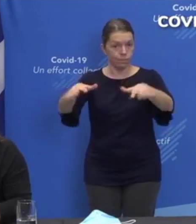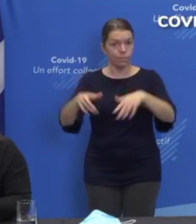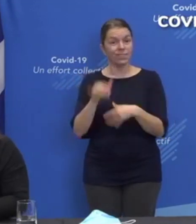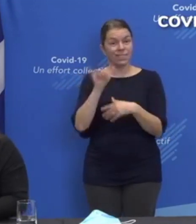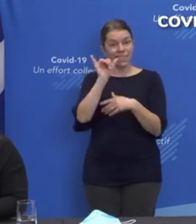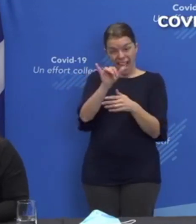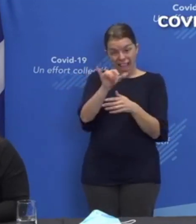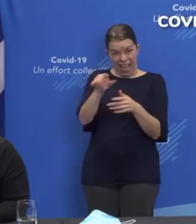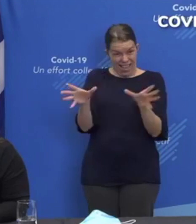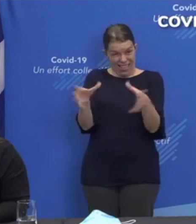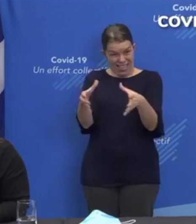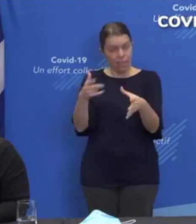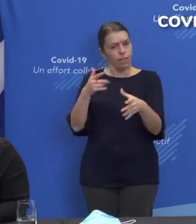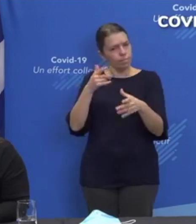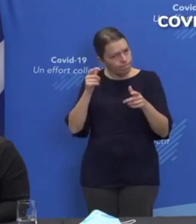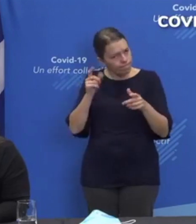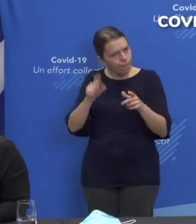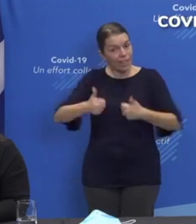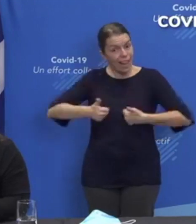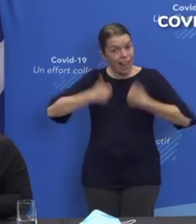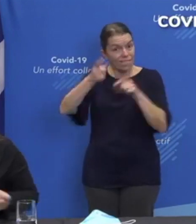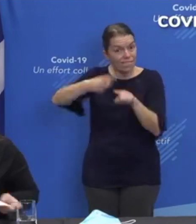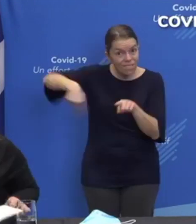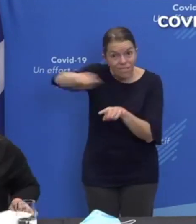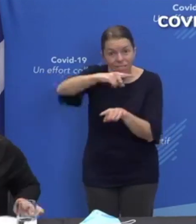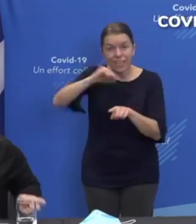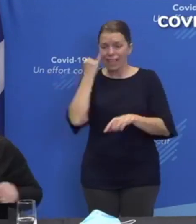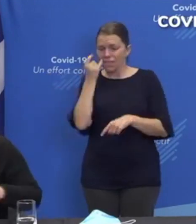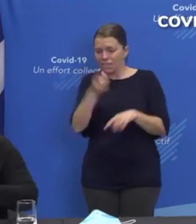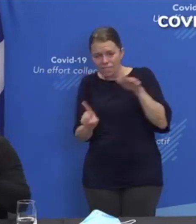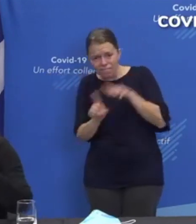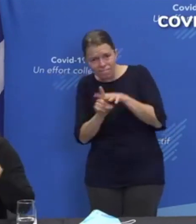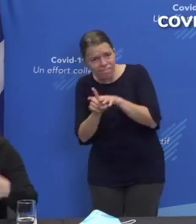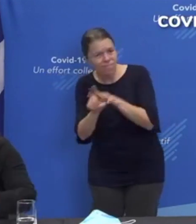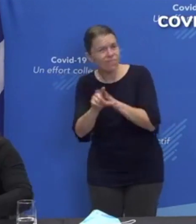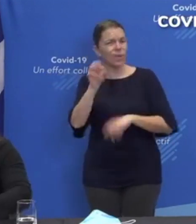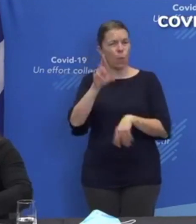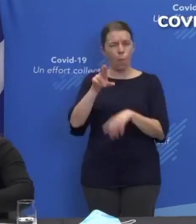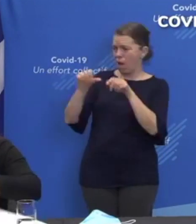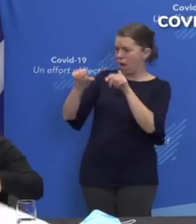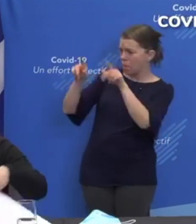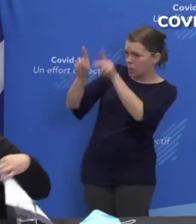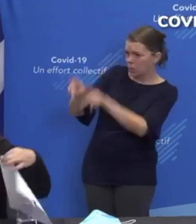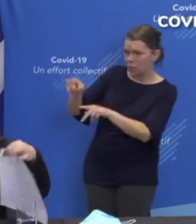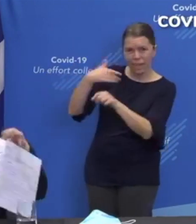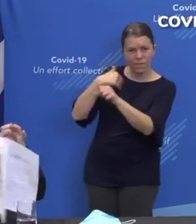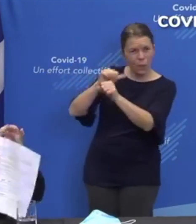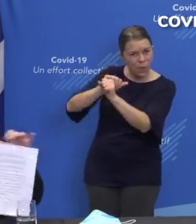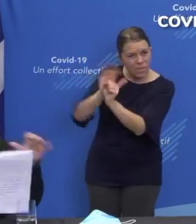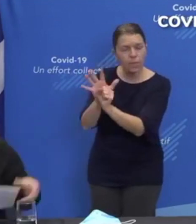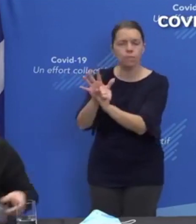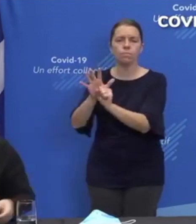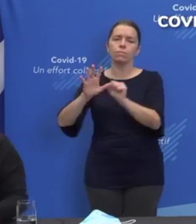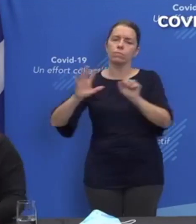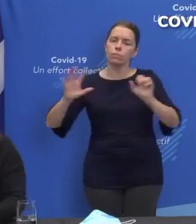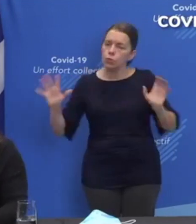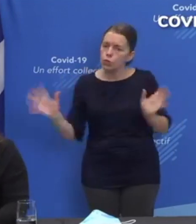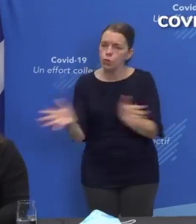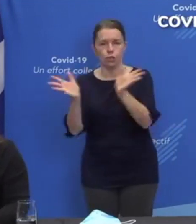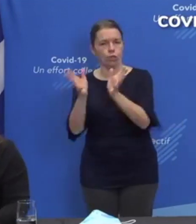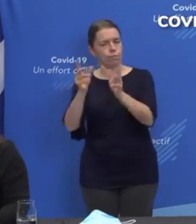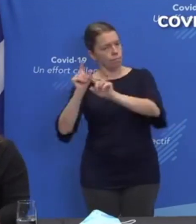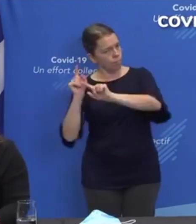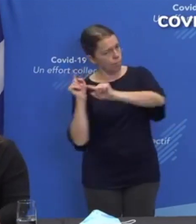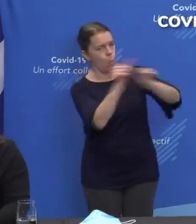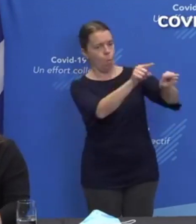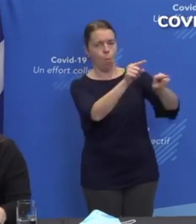symptoms, if you have been in contact with a case, or have been in a place or where there is an outbreak, do not hesitate